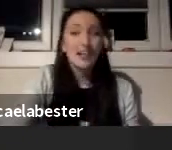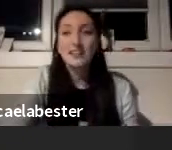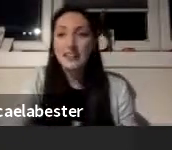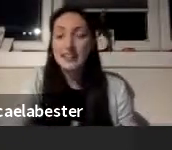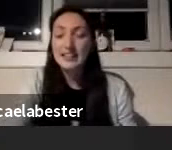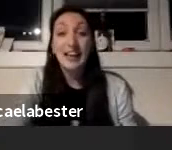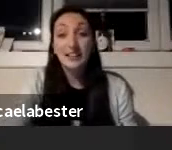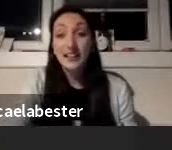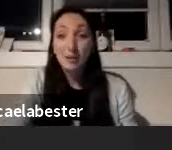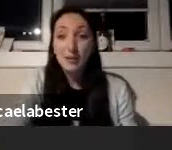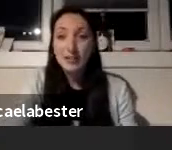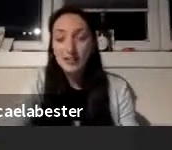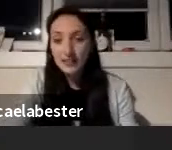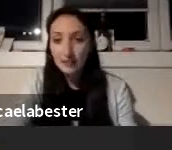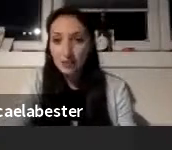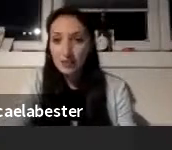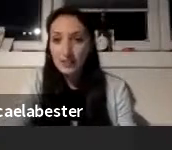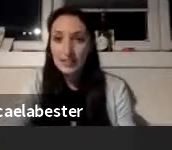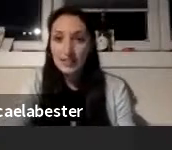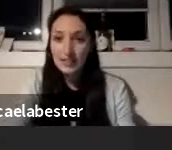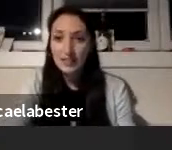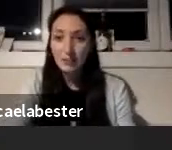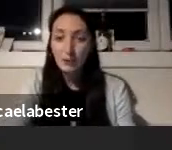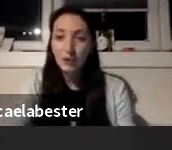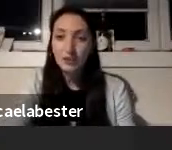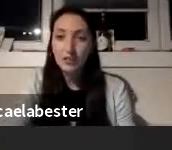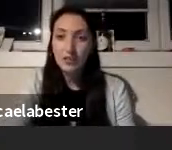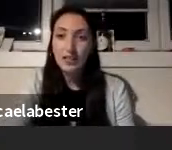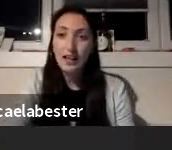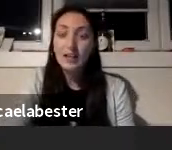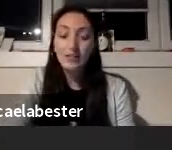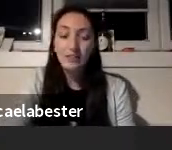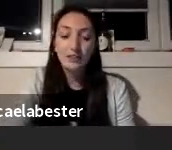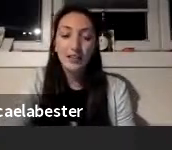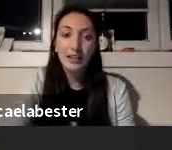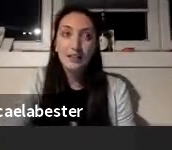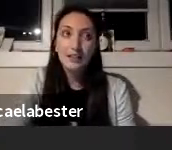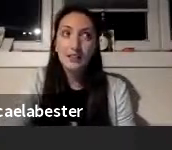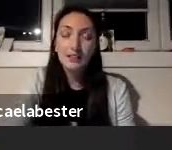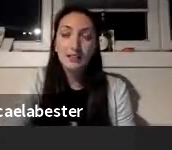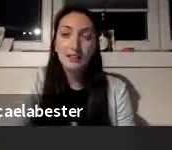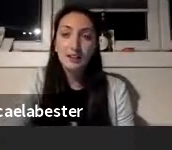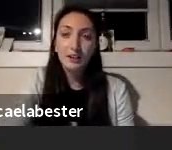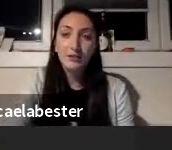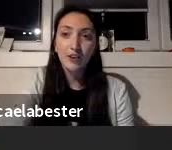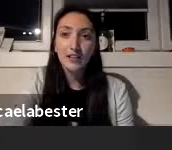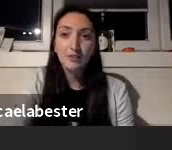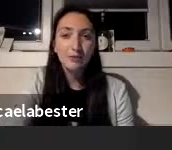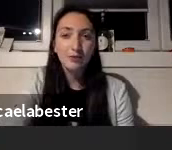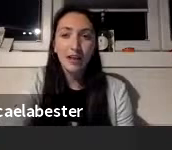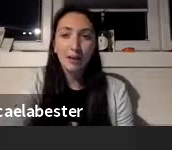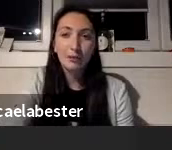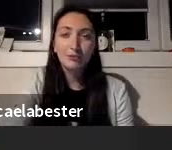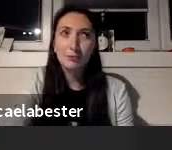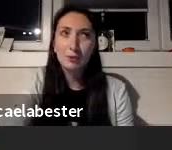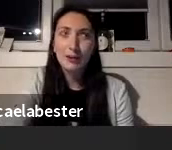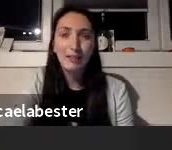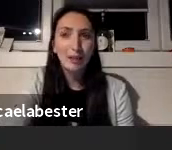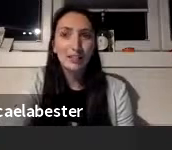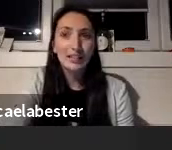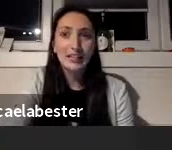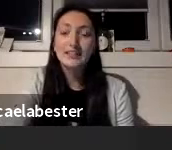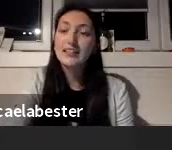It is unclear exactly how many sign languages exist in the world today. The latest statistic I could find that was reliable